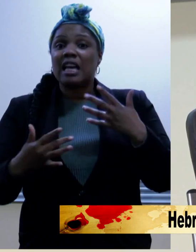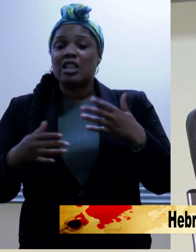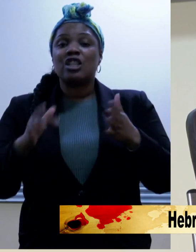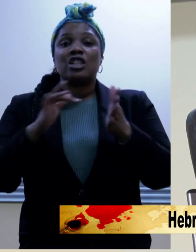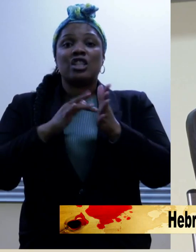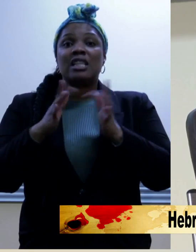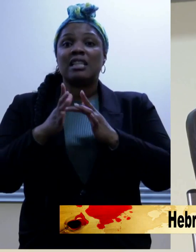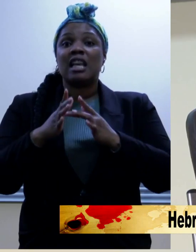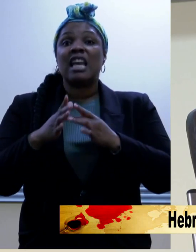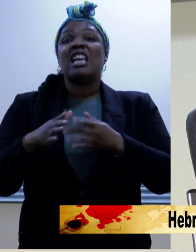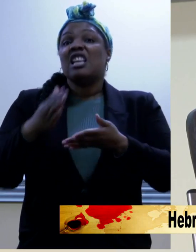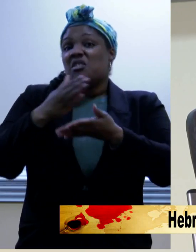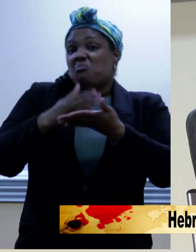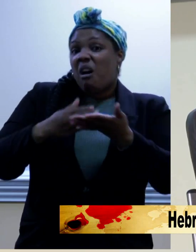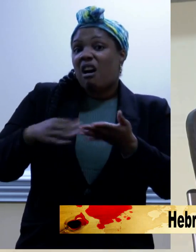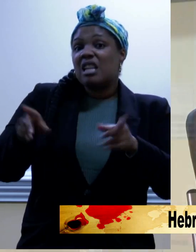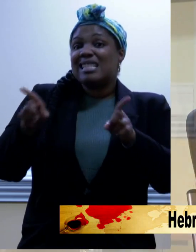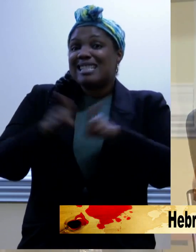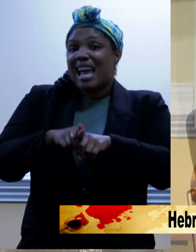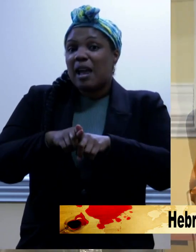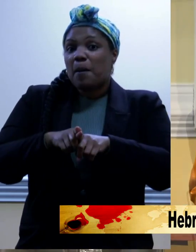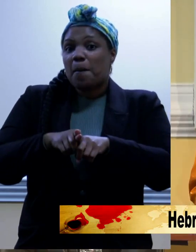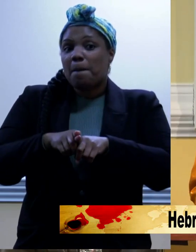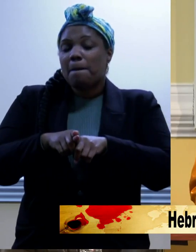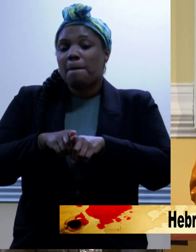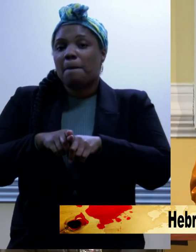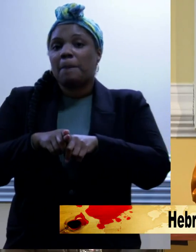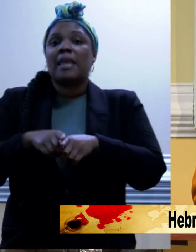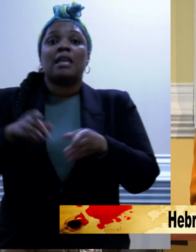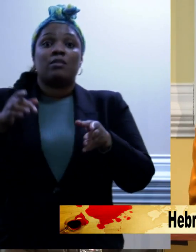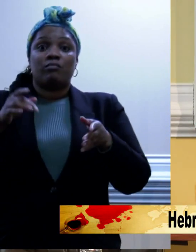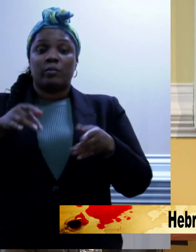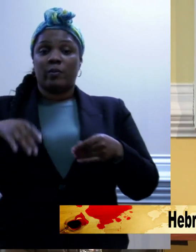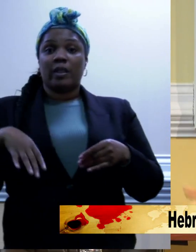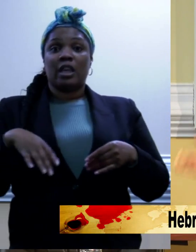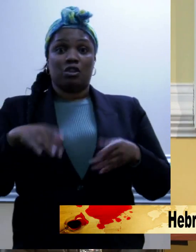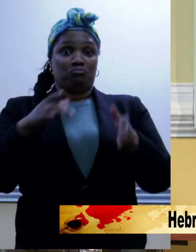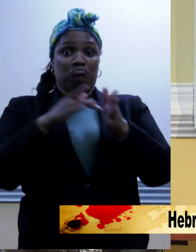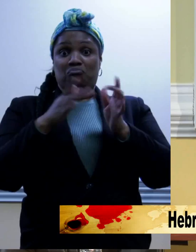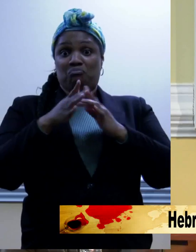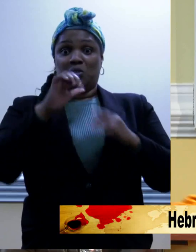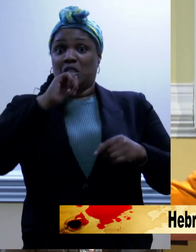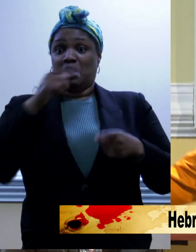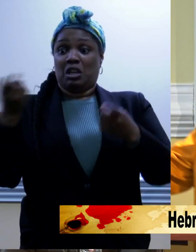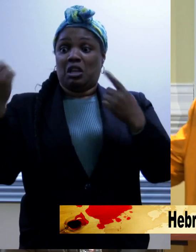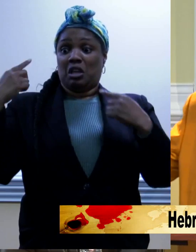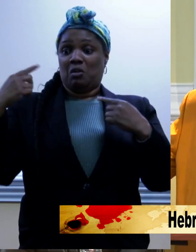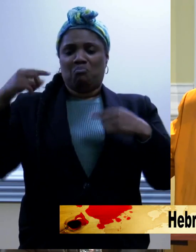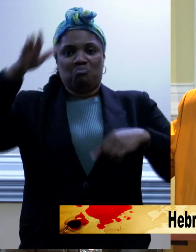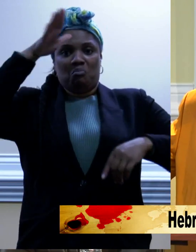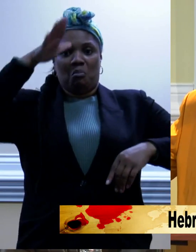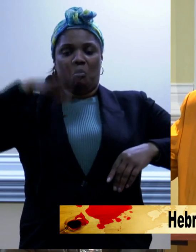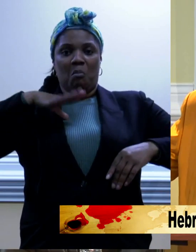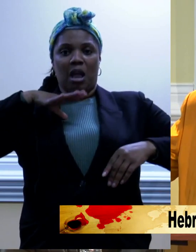likewise took part of the same. Wait a minute. You mean he didn't come by way of a man's seed?